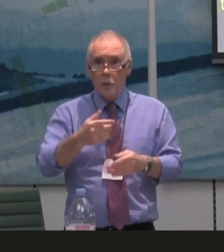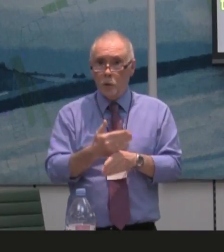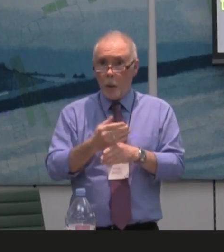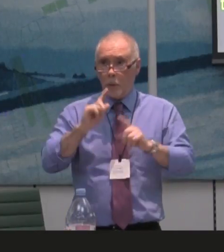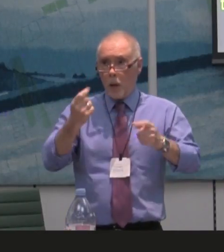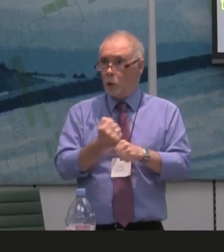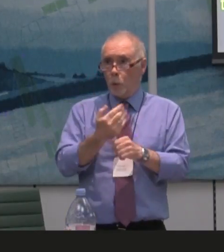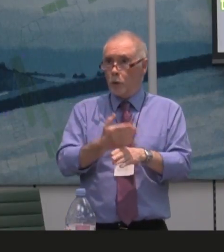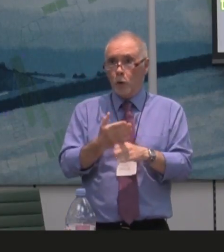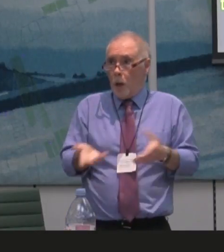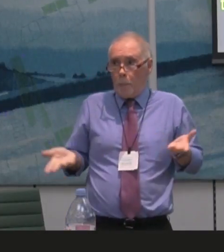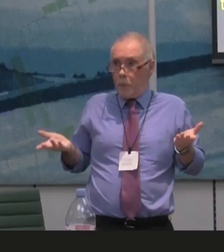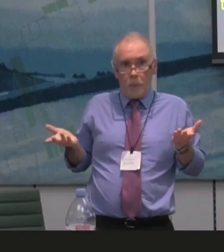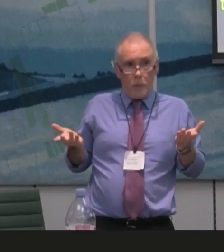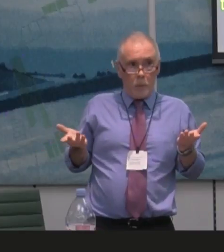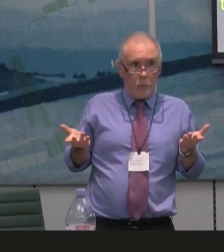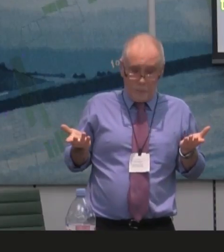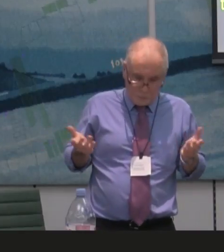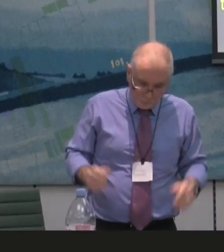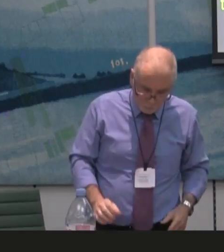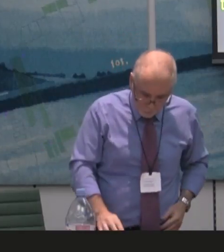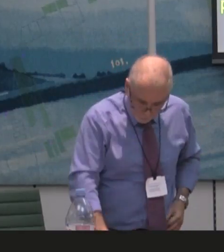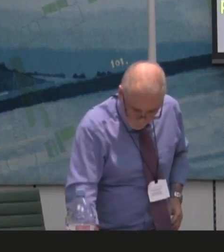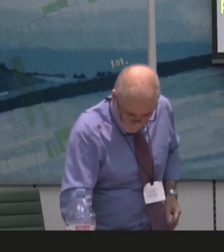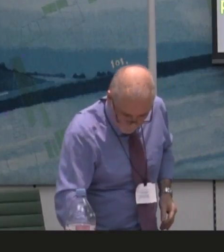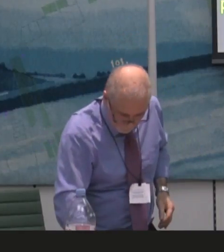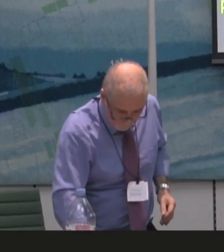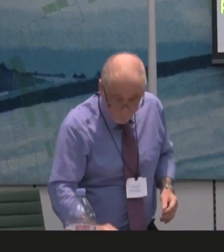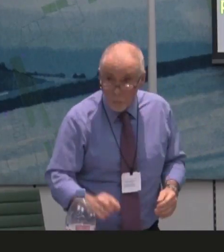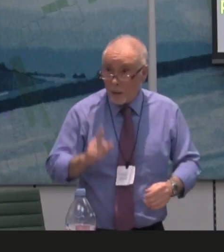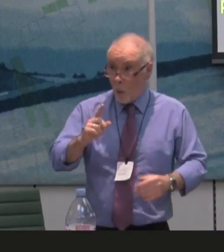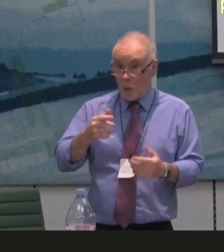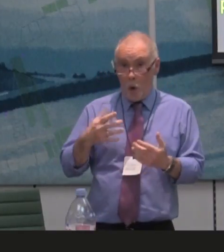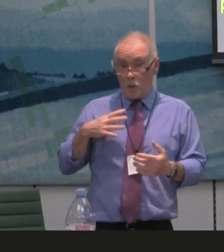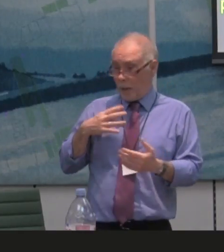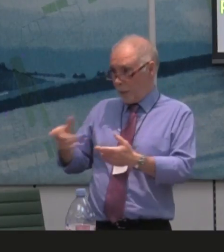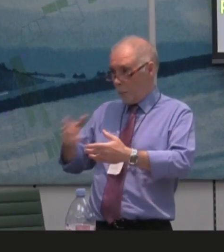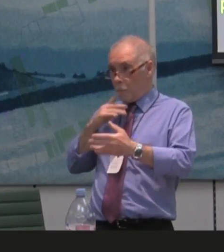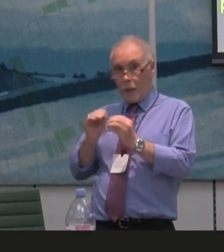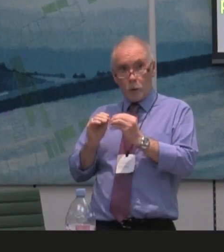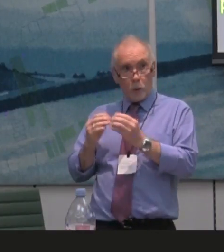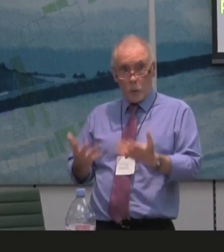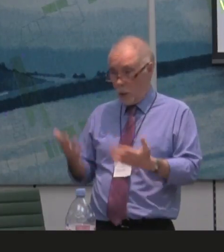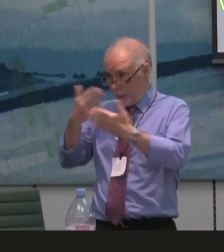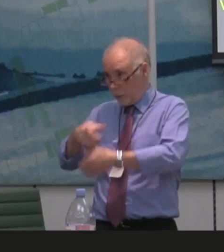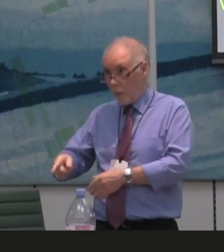their interpreting budget was cut in half. Imagine how well they would be able to continue to do their job.